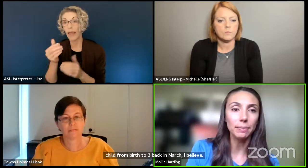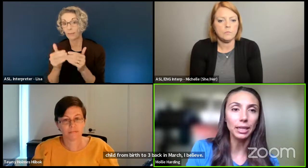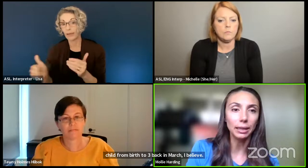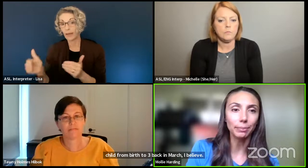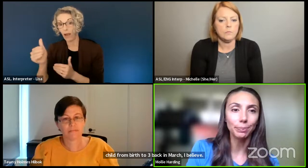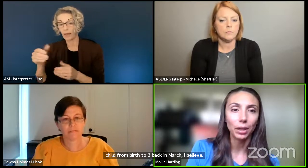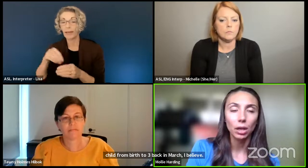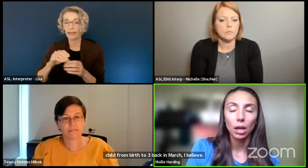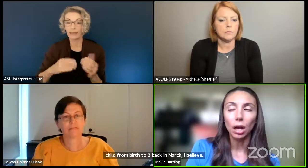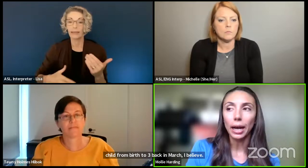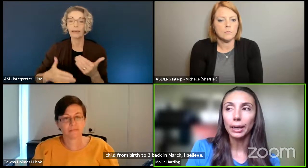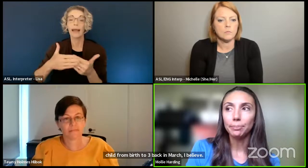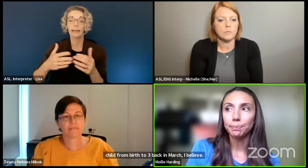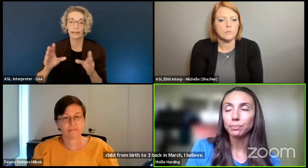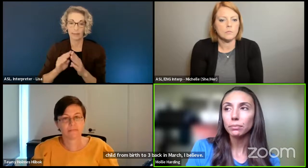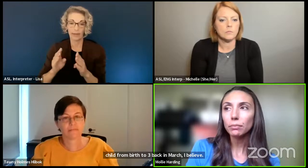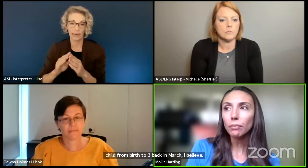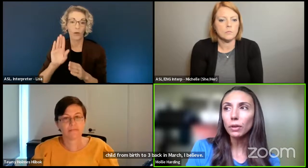our next meeting.